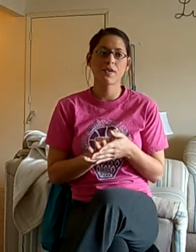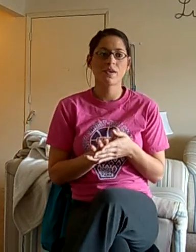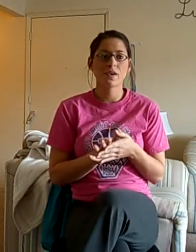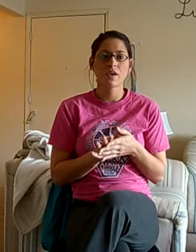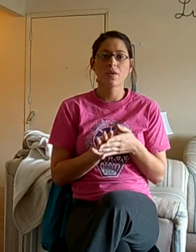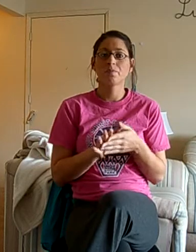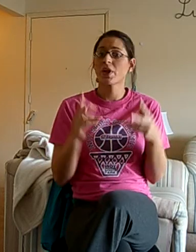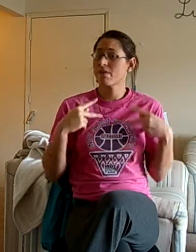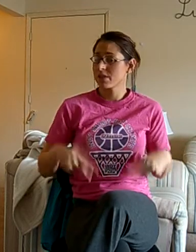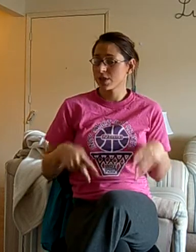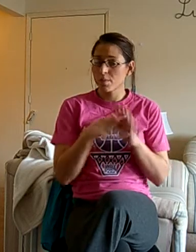Physical properties